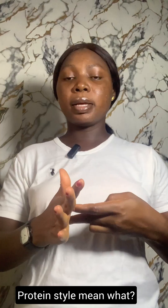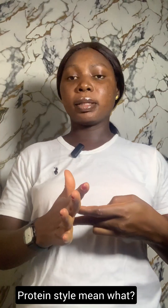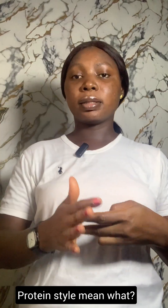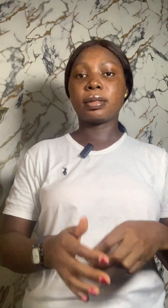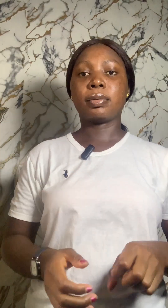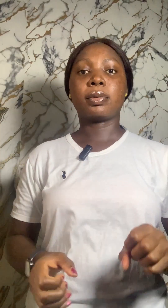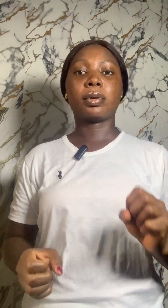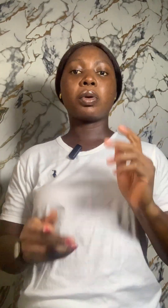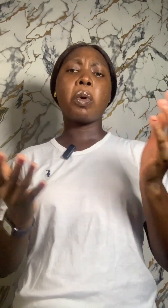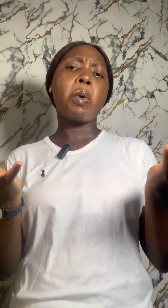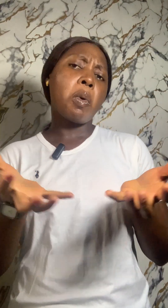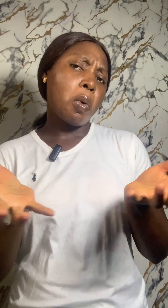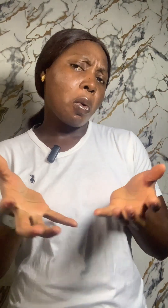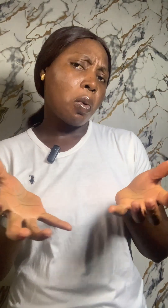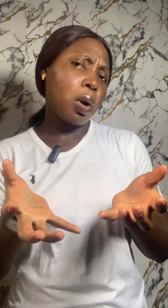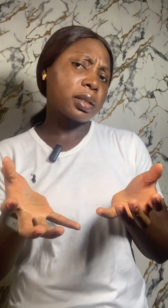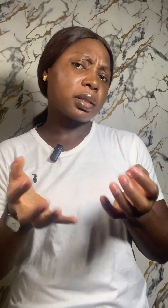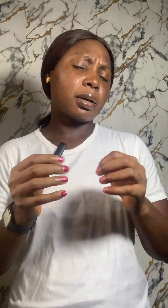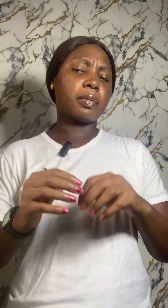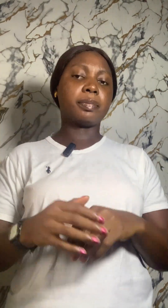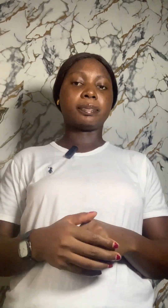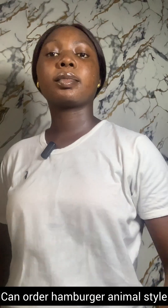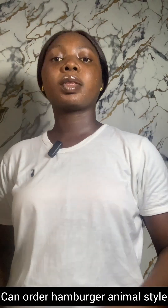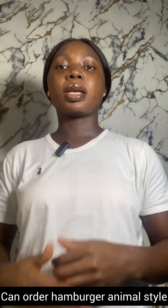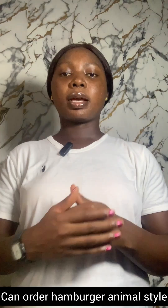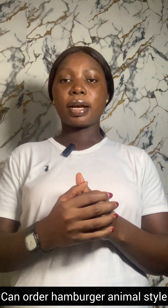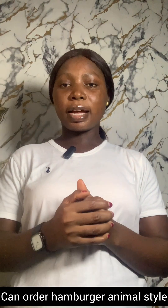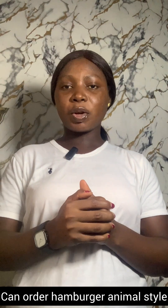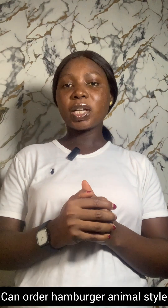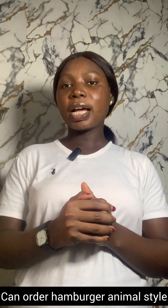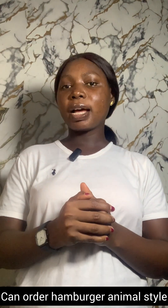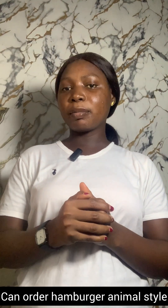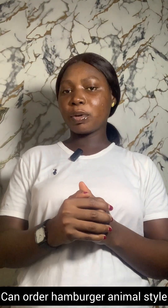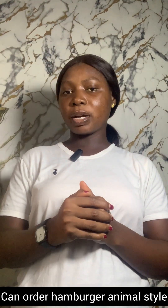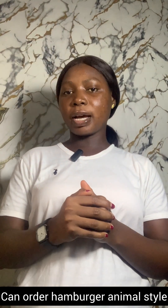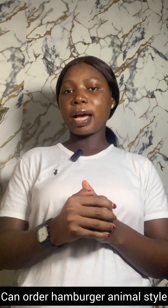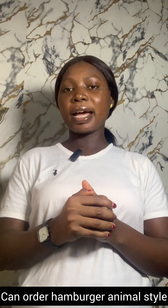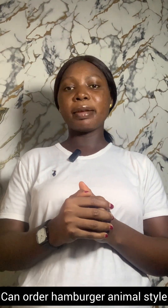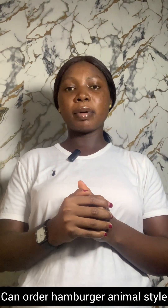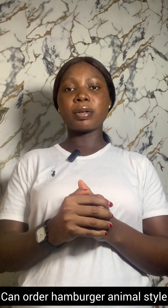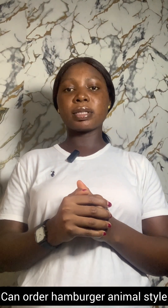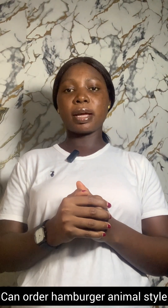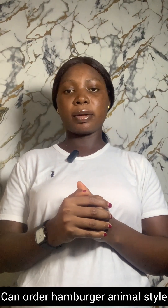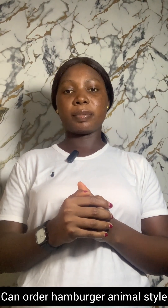mean what? Can other hamburger animal style?